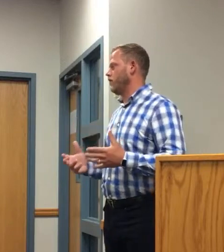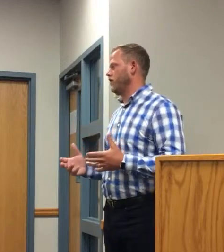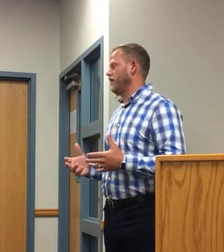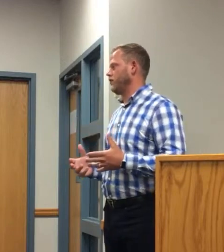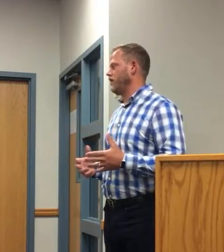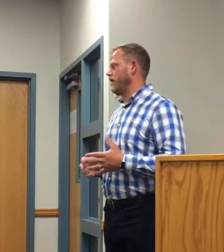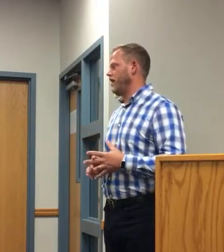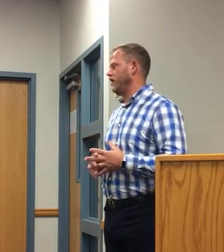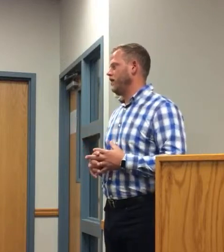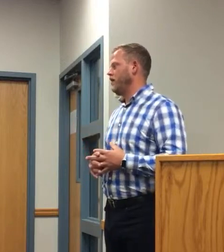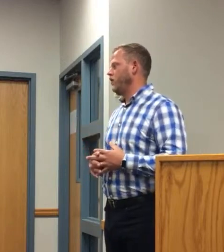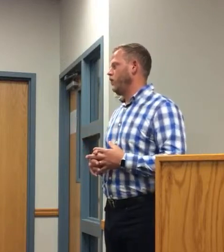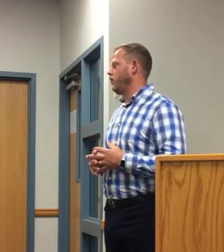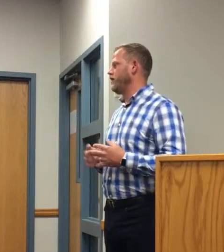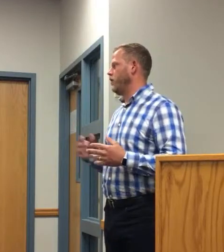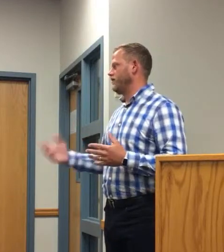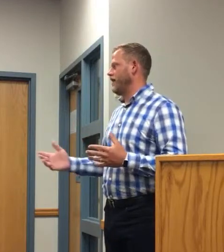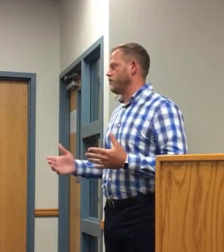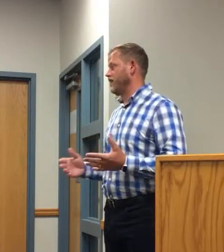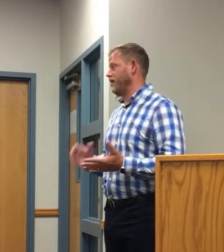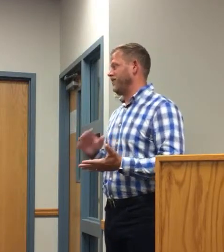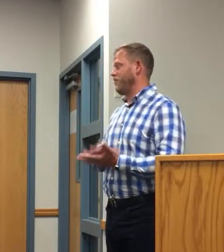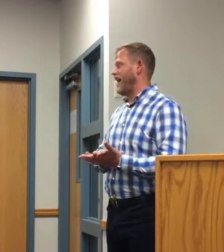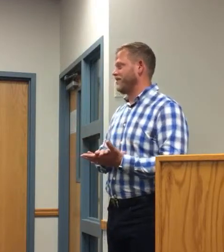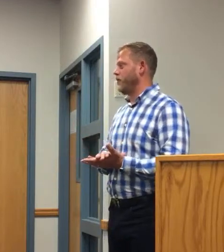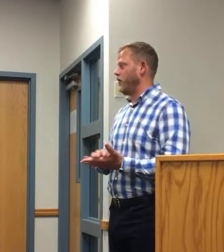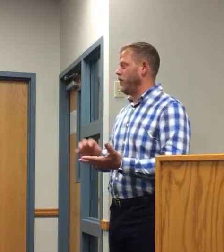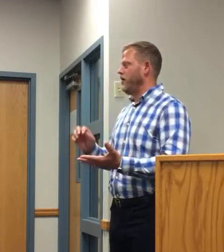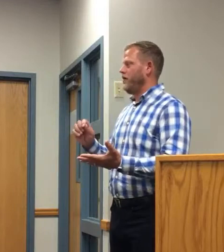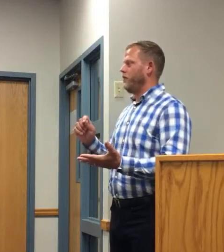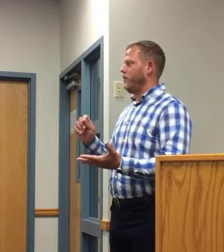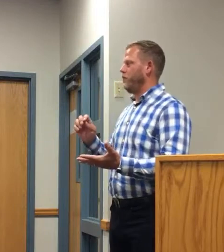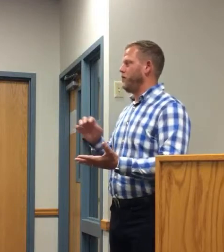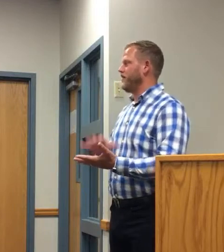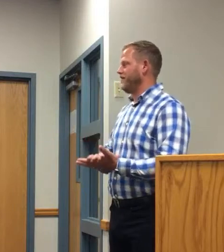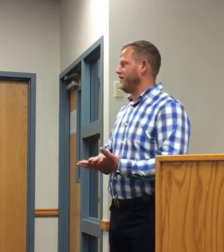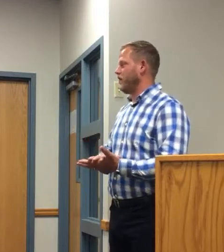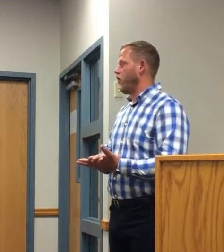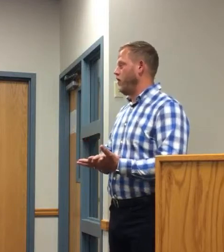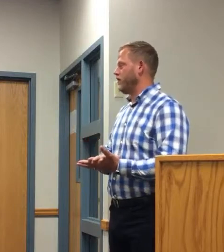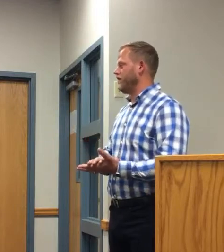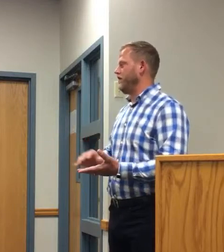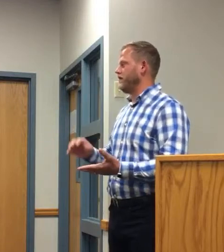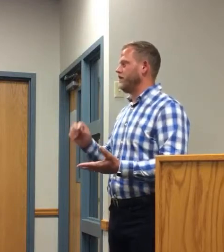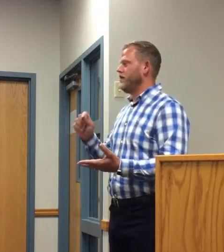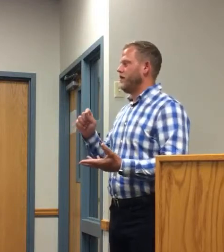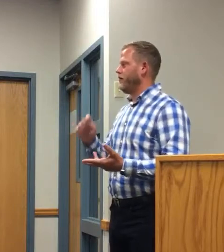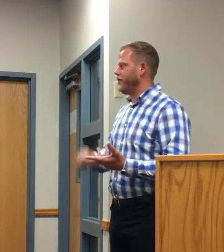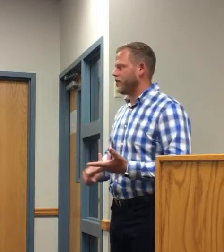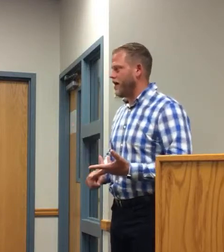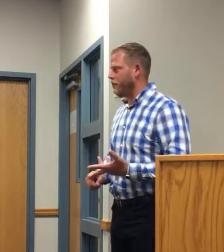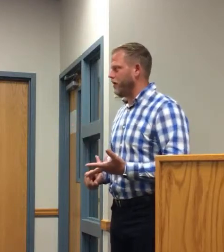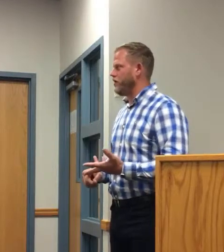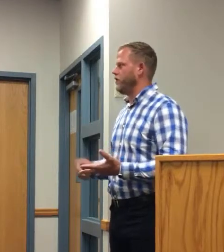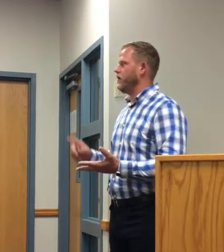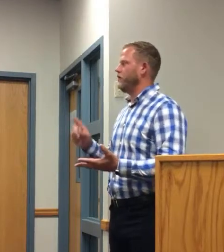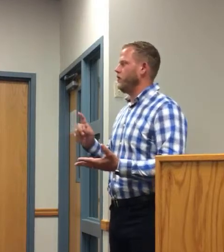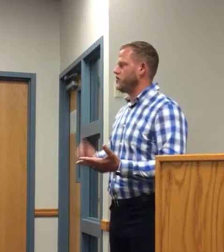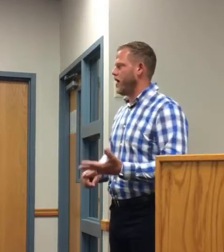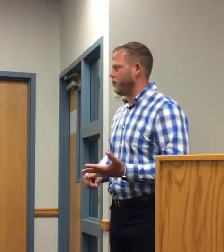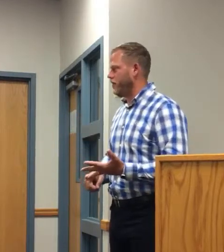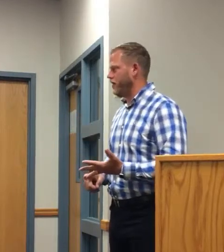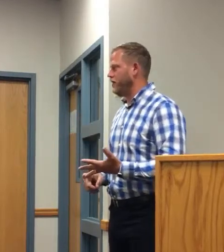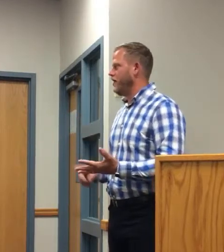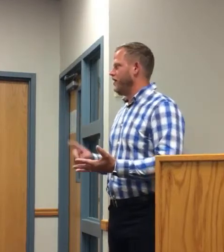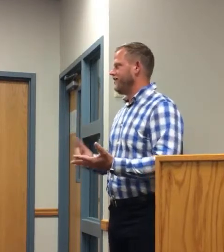games locally as we can when we go and schedule games like basketball. Because it's a long season, we try to play Hugoton,